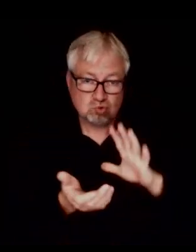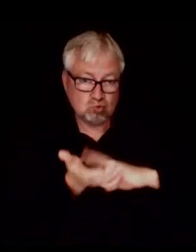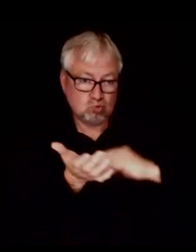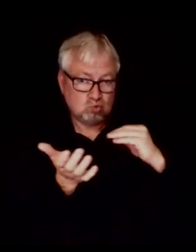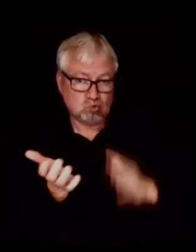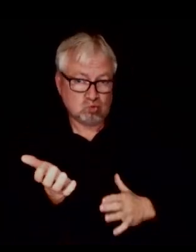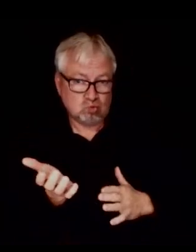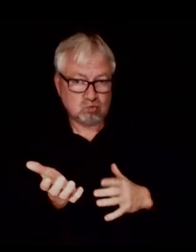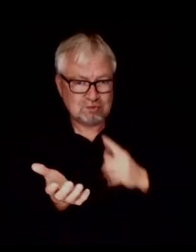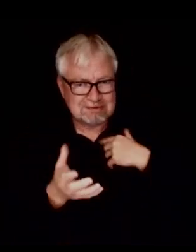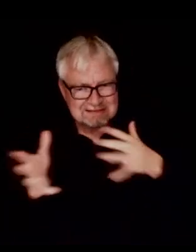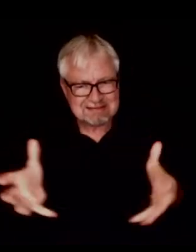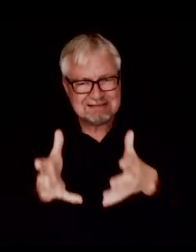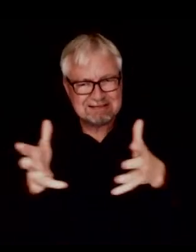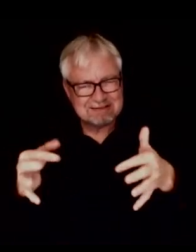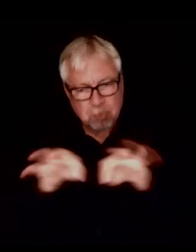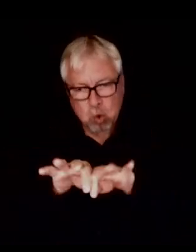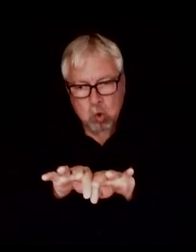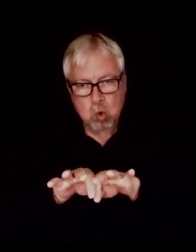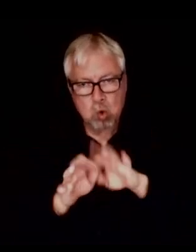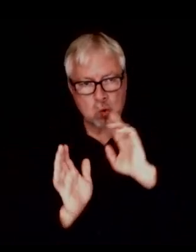that in just a moment from Commissioner Mueller.